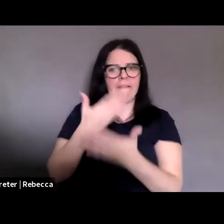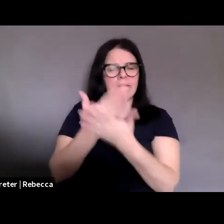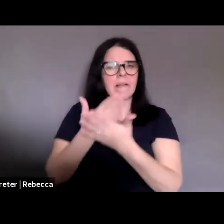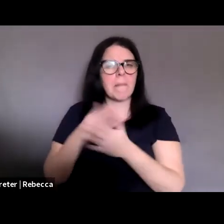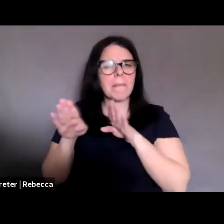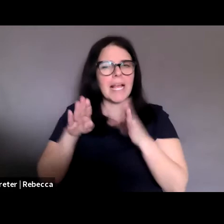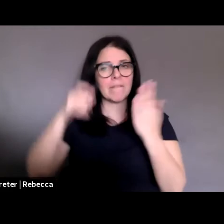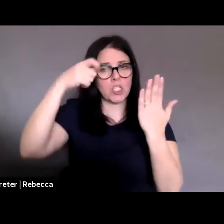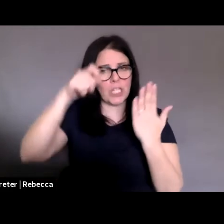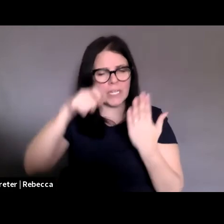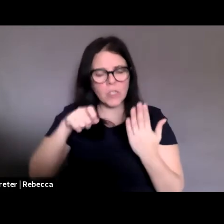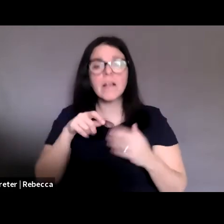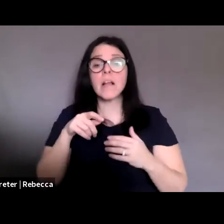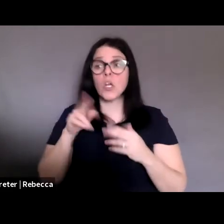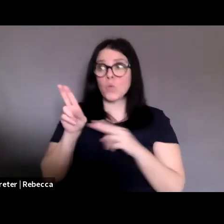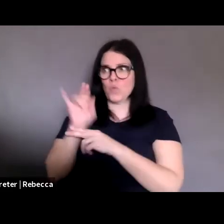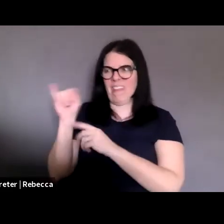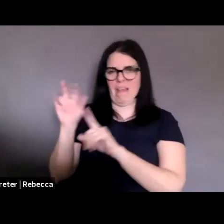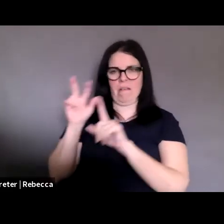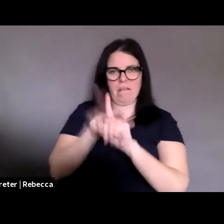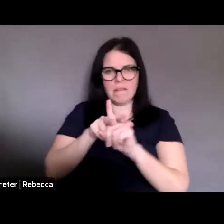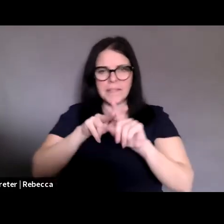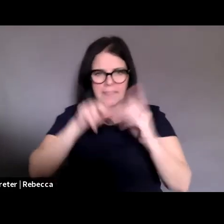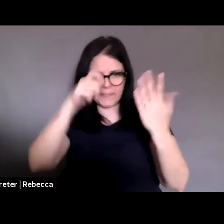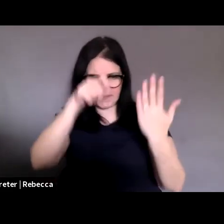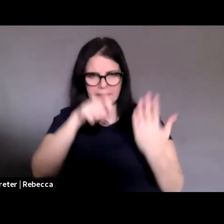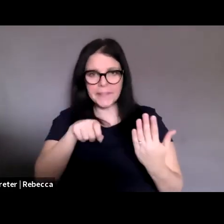alienation without experts.